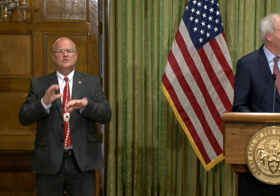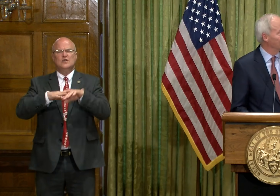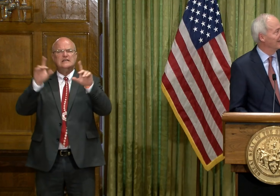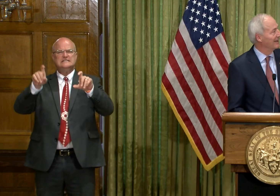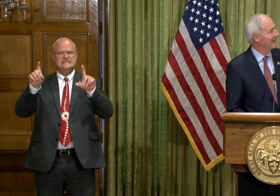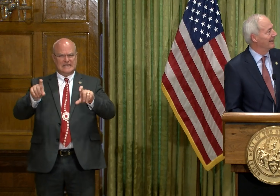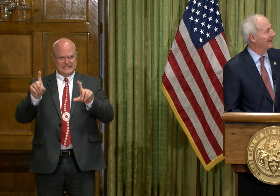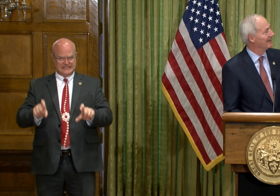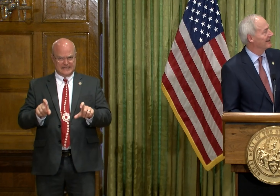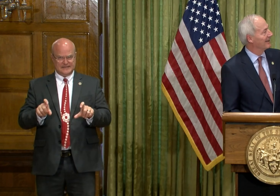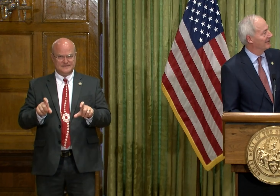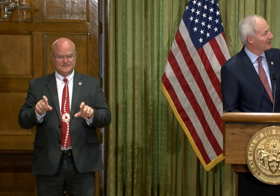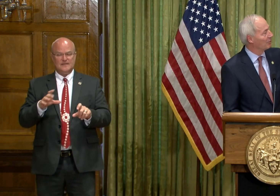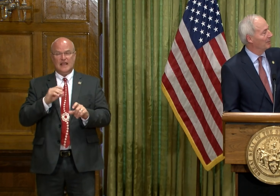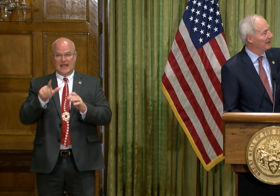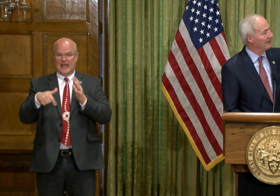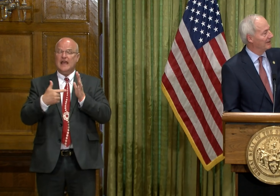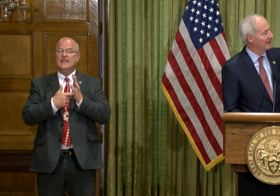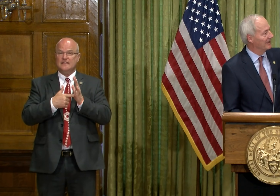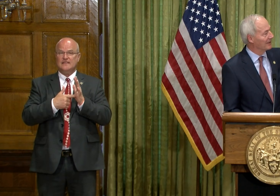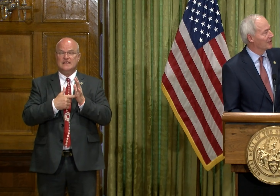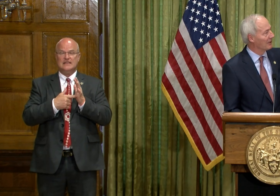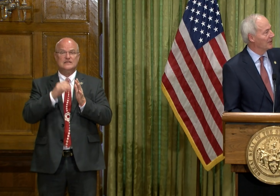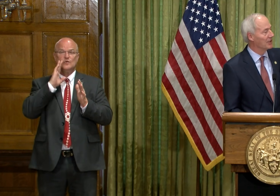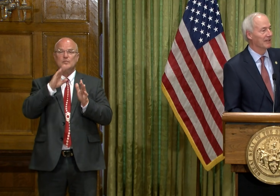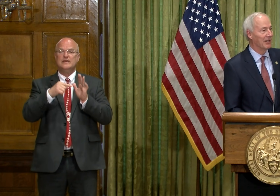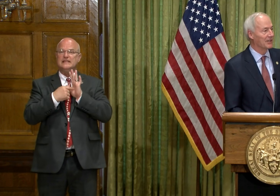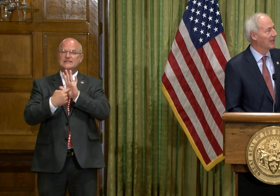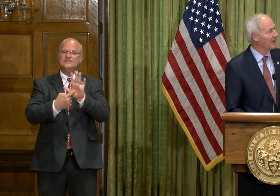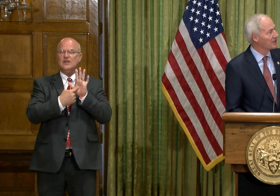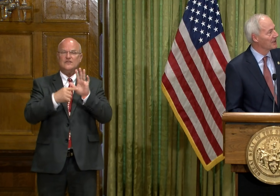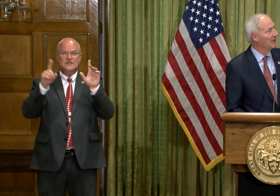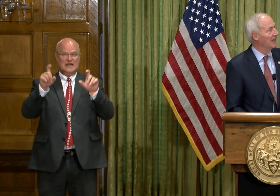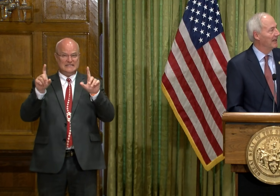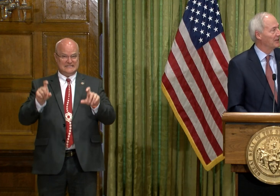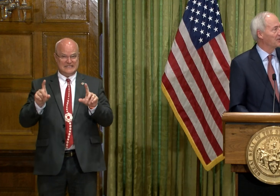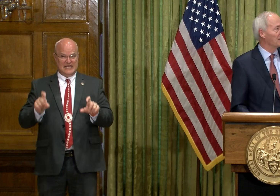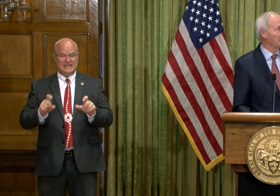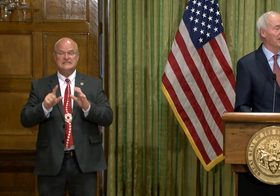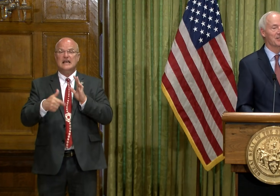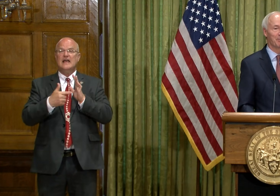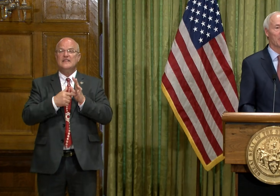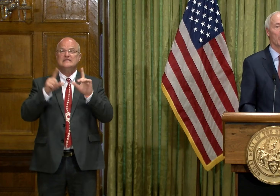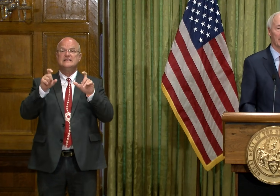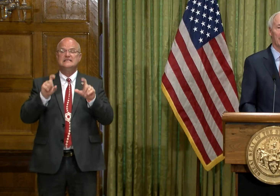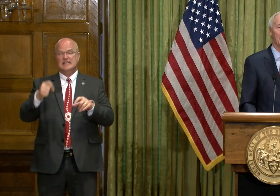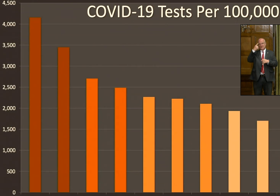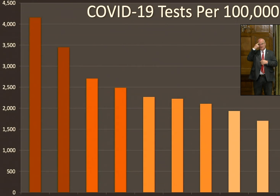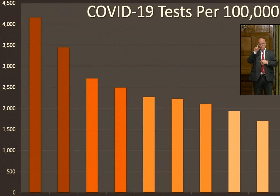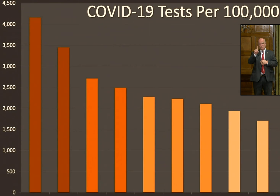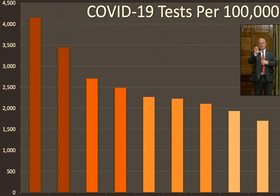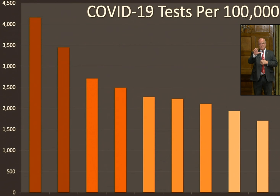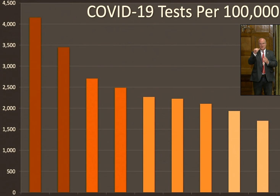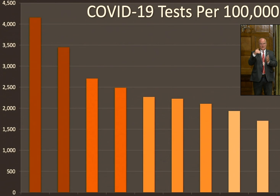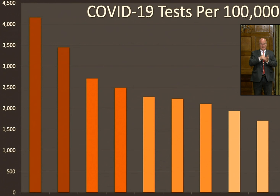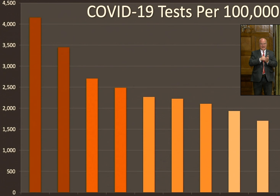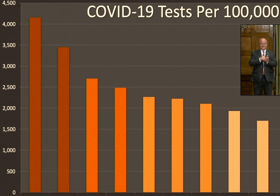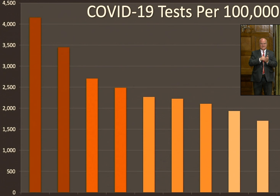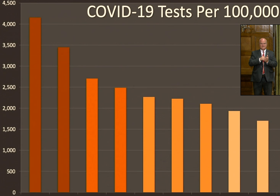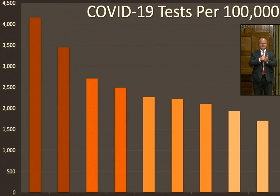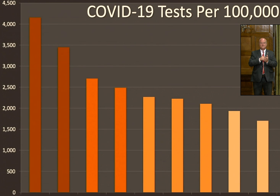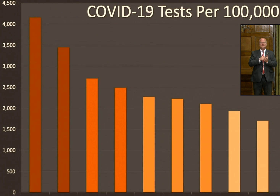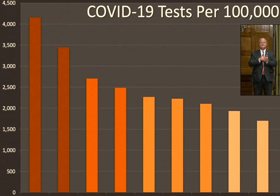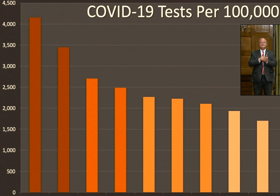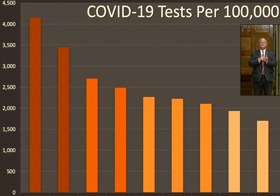on testing? And this will be the illustration of our test. And this is tests per 100,000, so it's